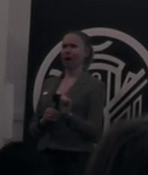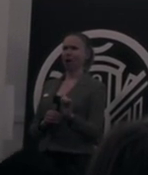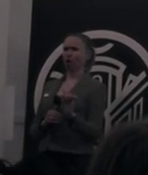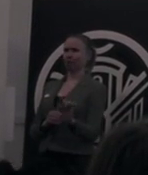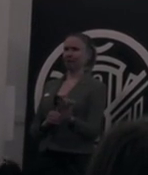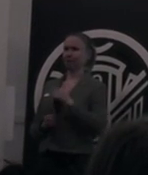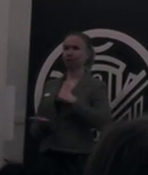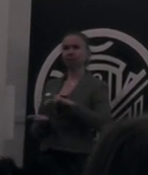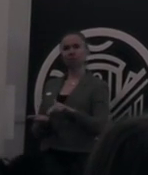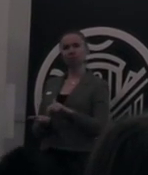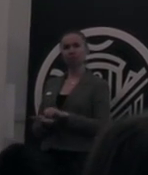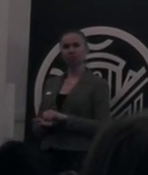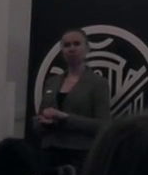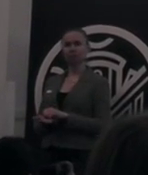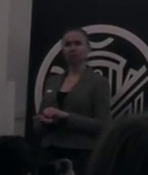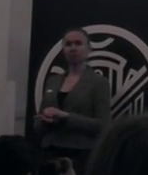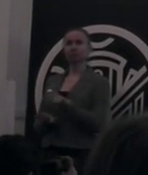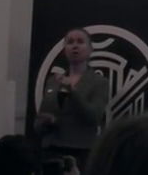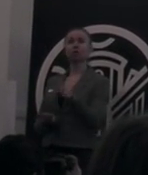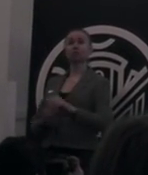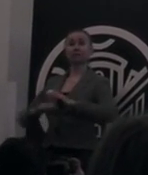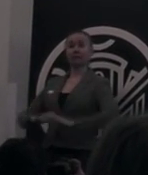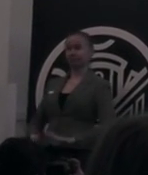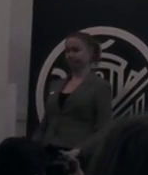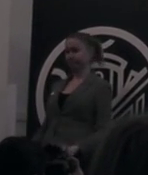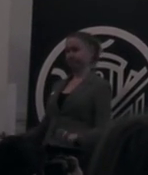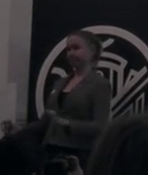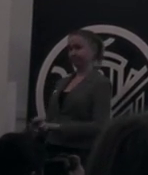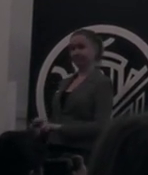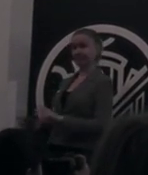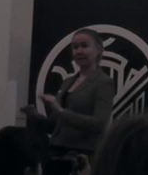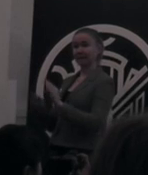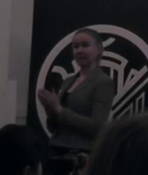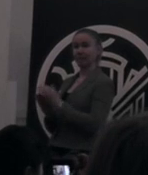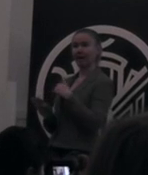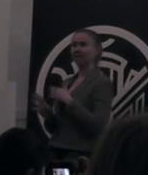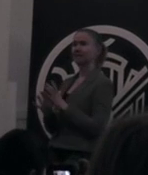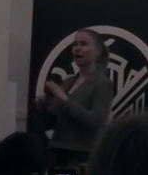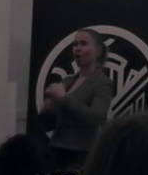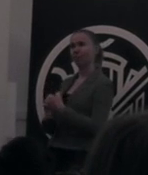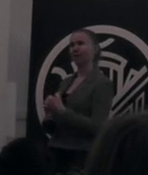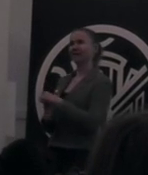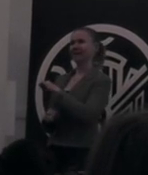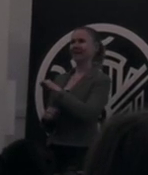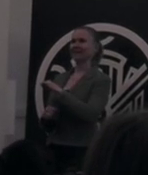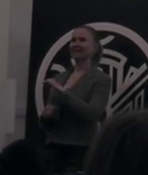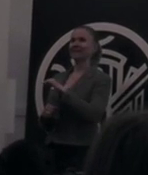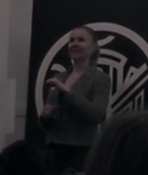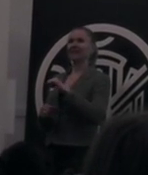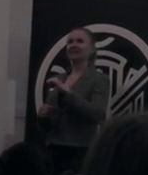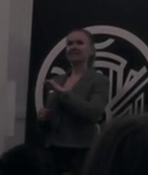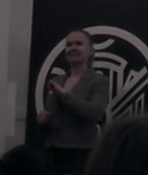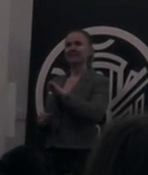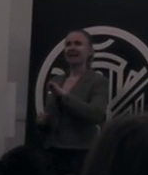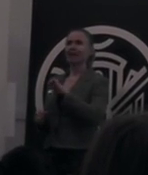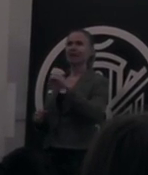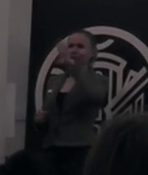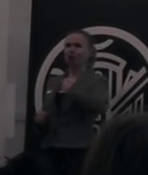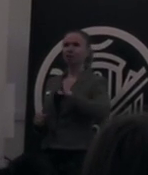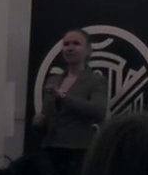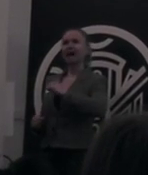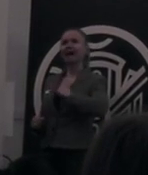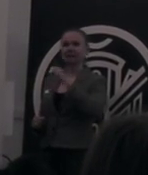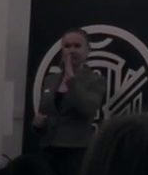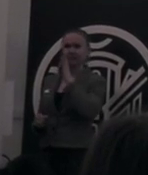in my life when she sat down with me and talked to me about how powerful self-interest is. And don't let people say